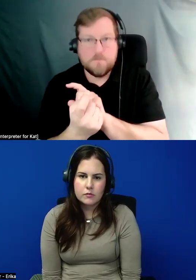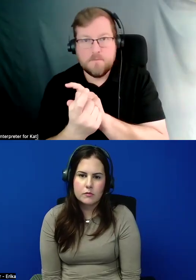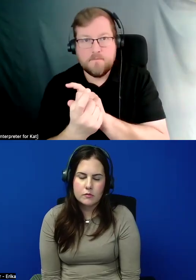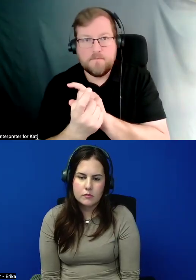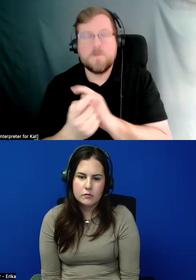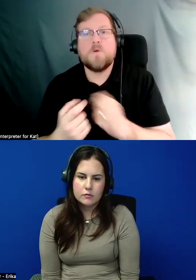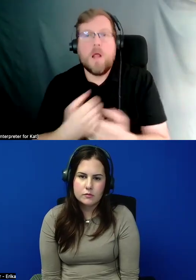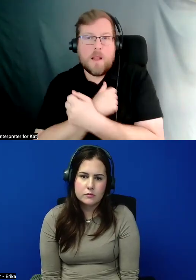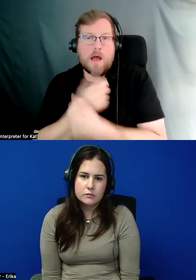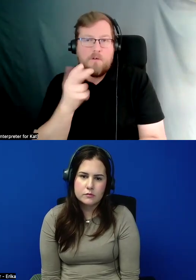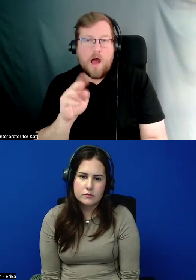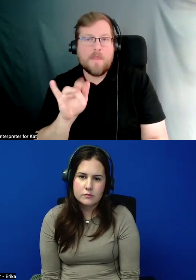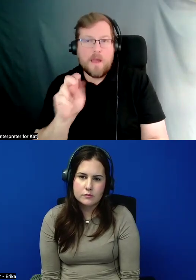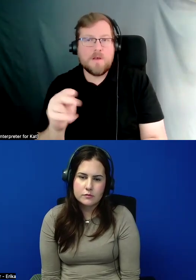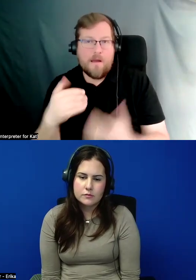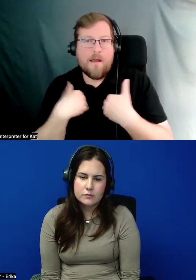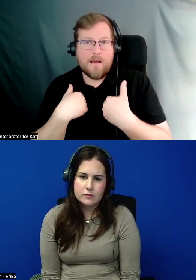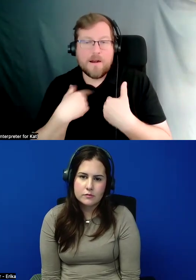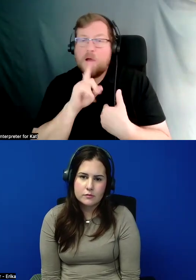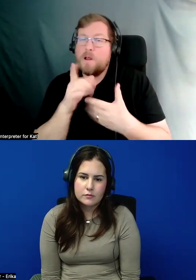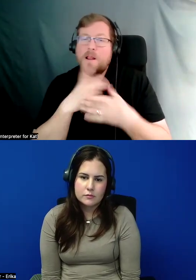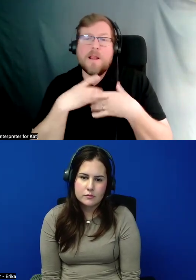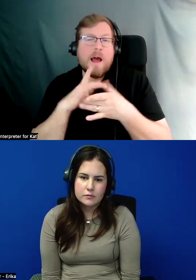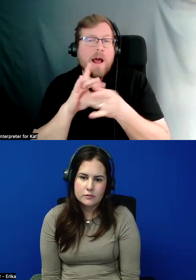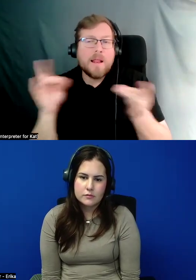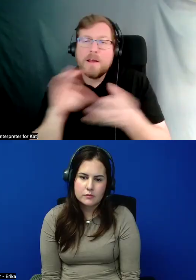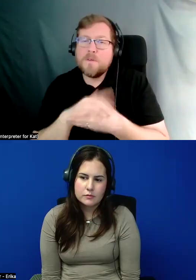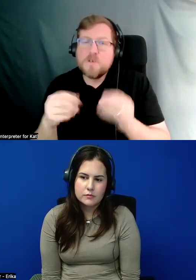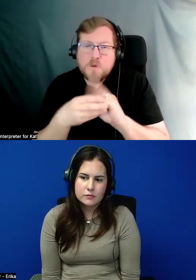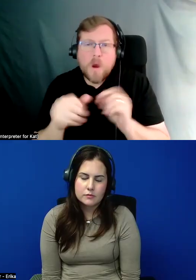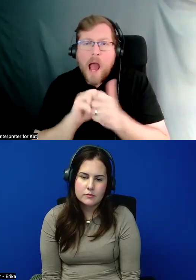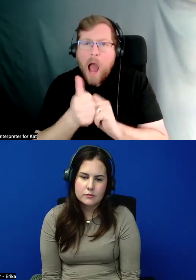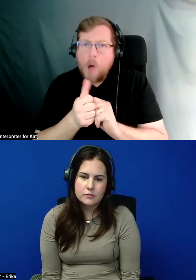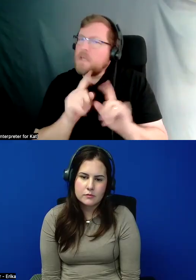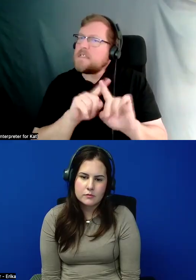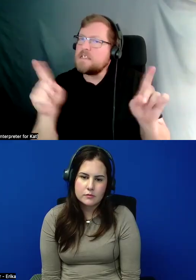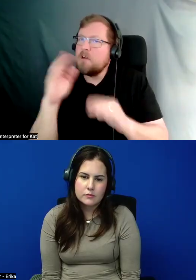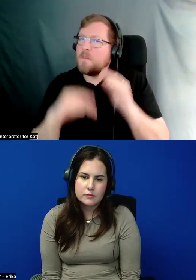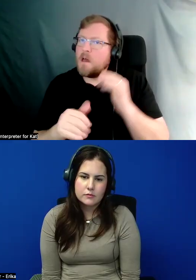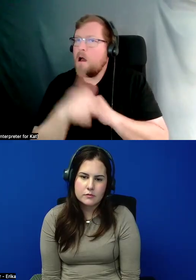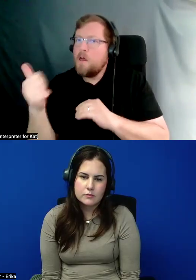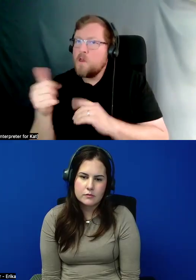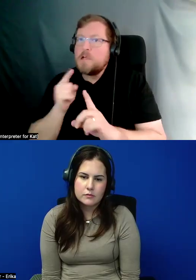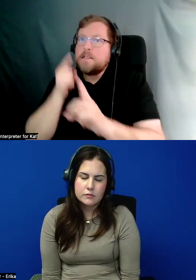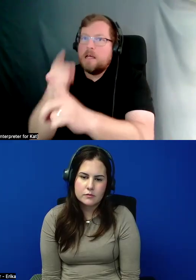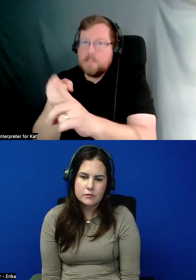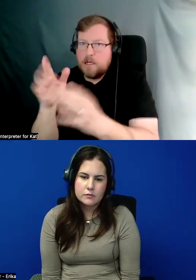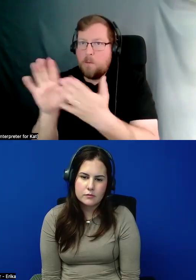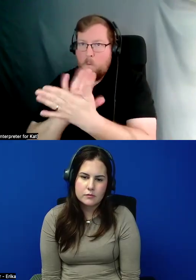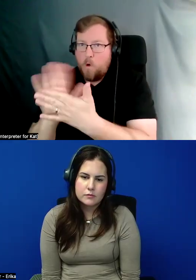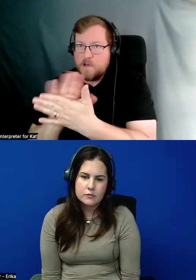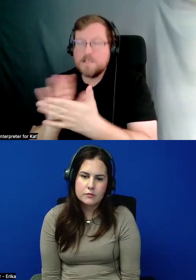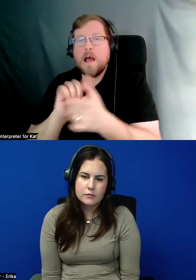the Amazon. So it's really good. I really like the story, how it different from the other destination movies and typical